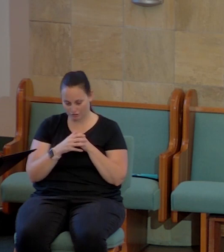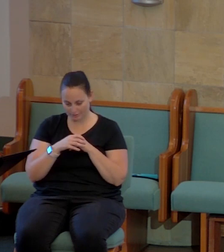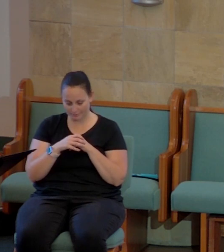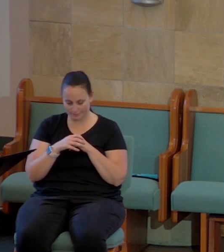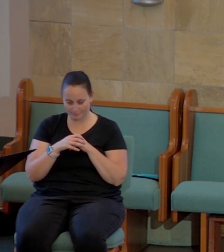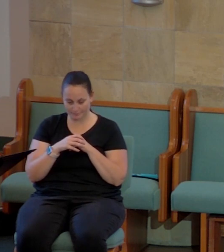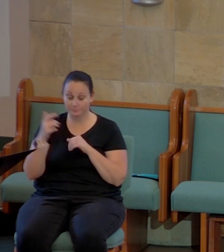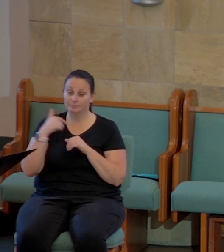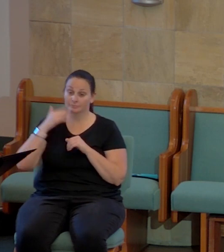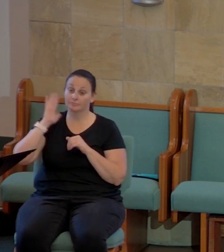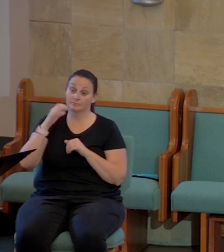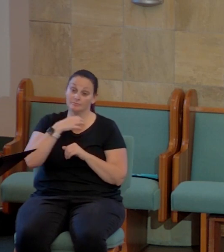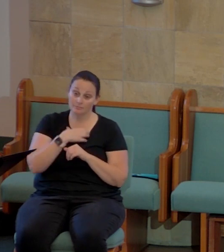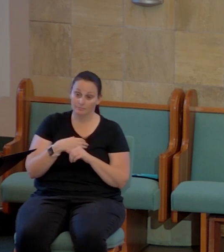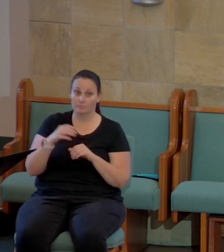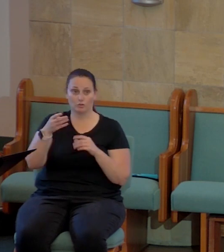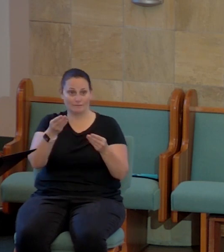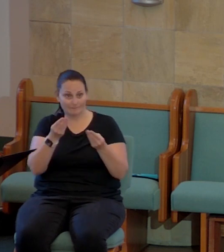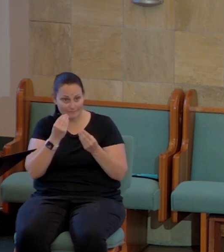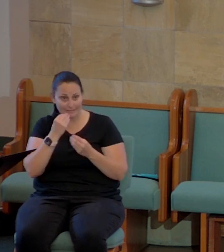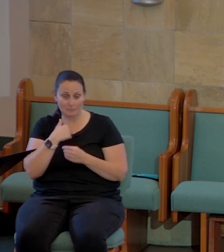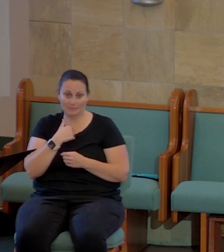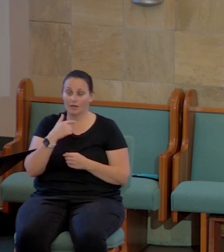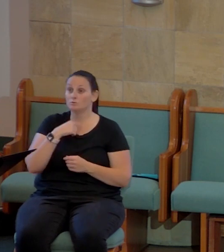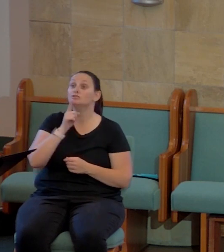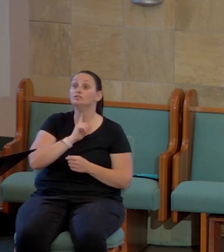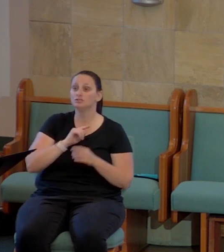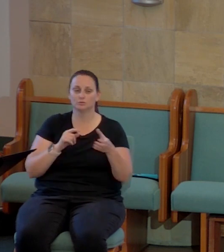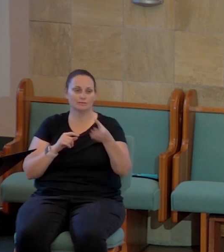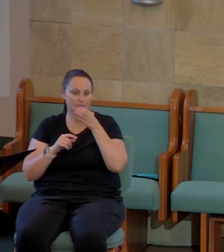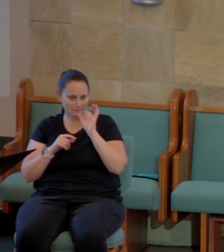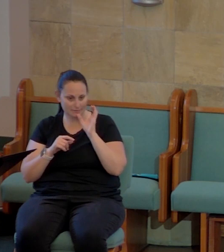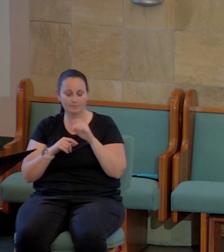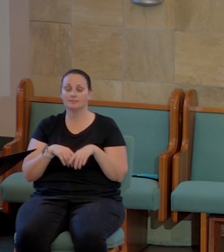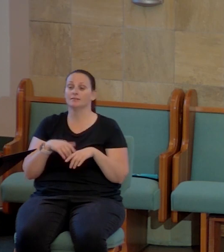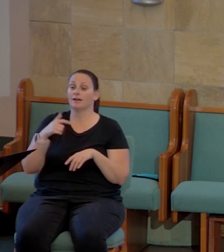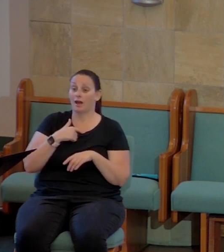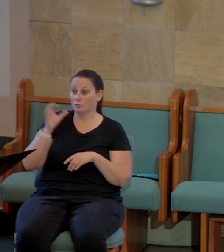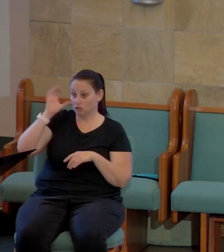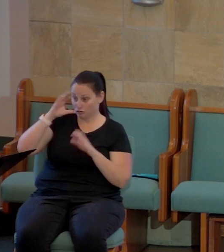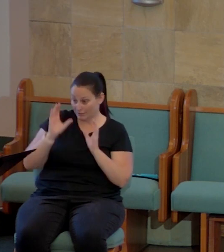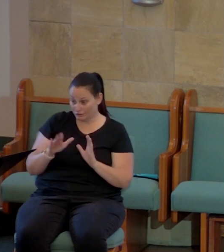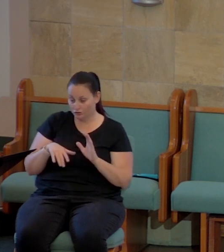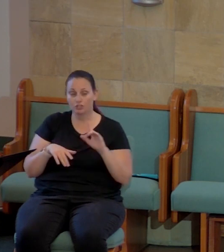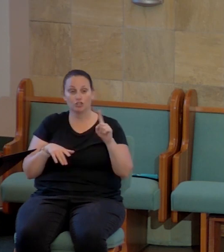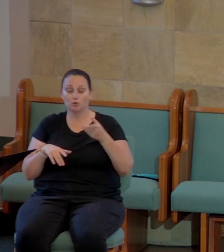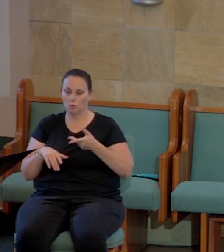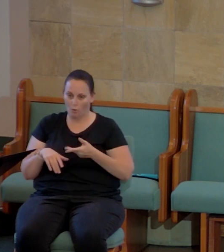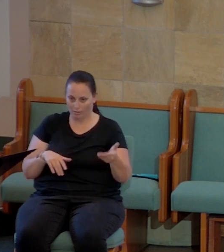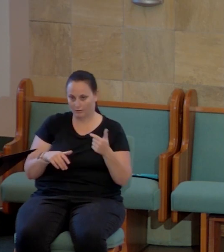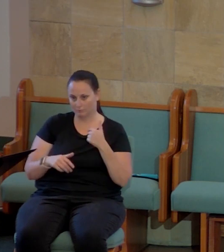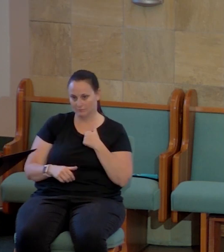"I was hungry and you fed me. I was thirsty and you gave me drink. I was a stranger and you welcomed